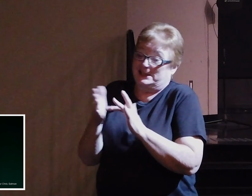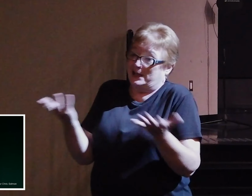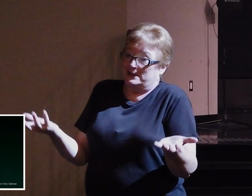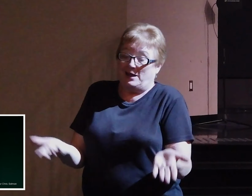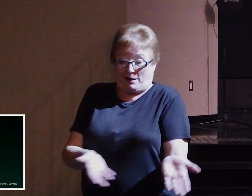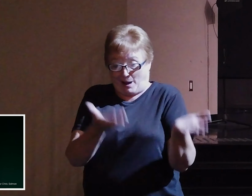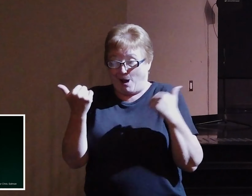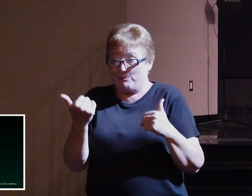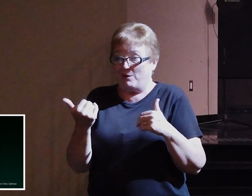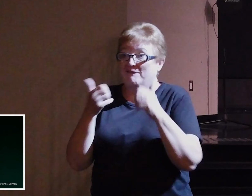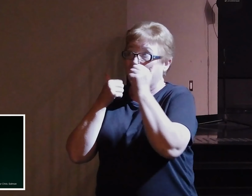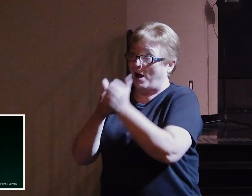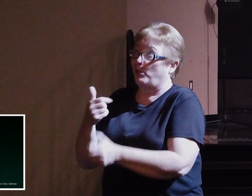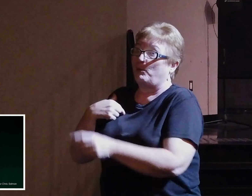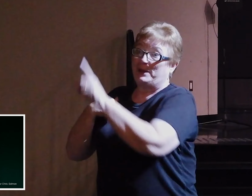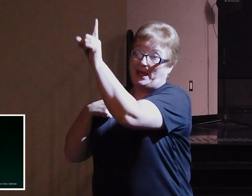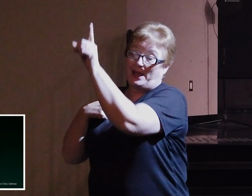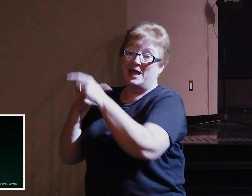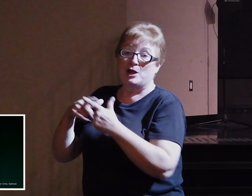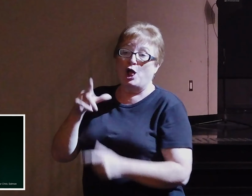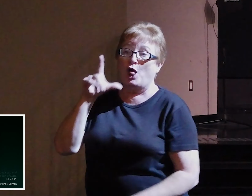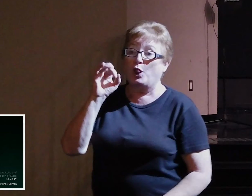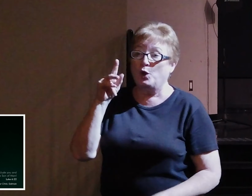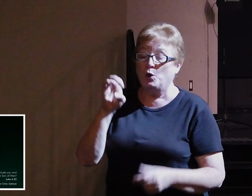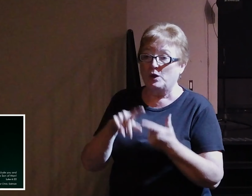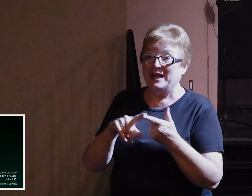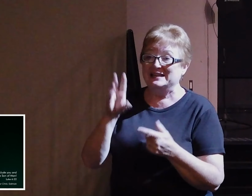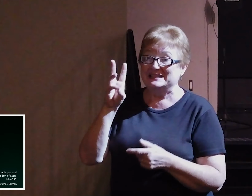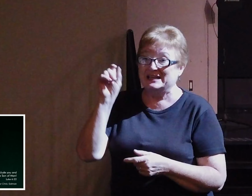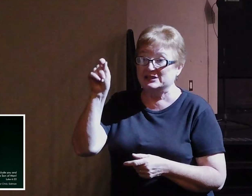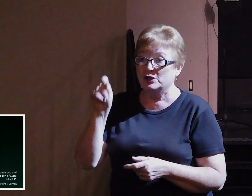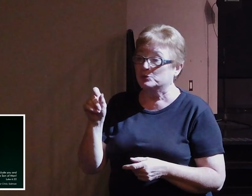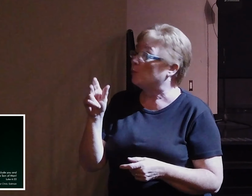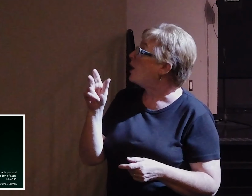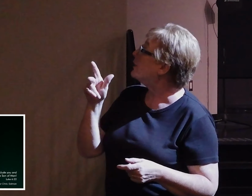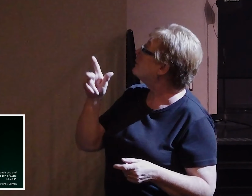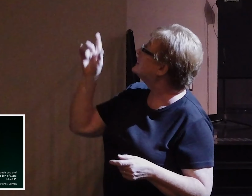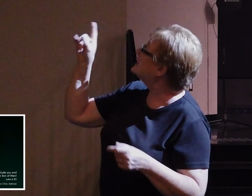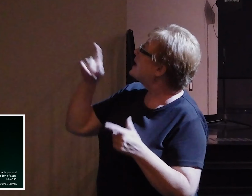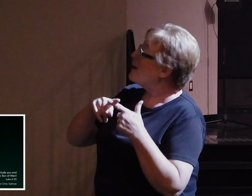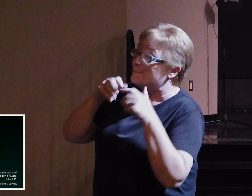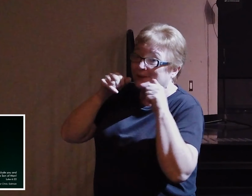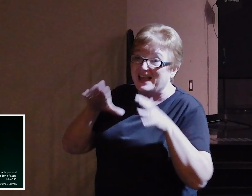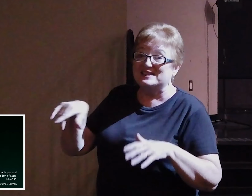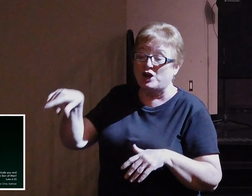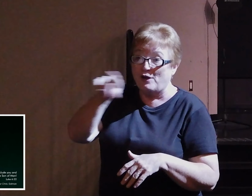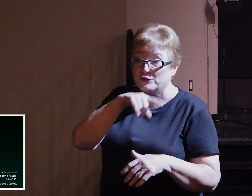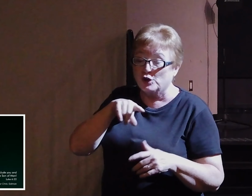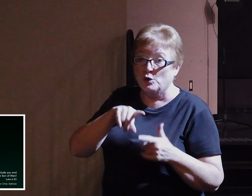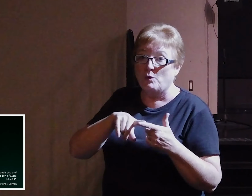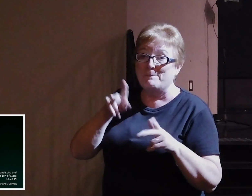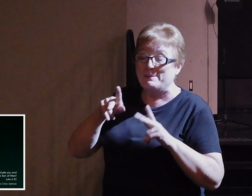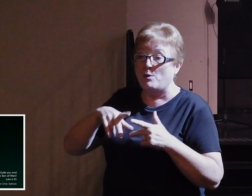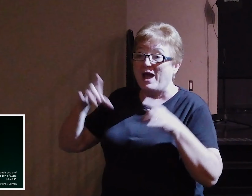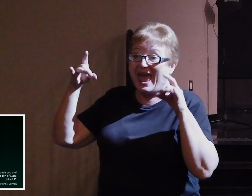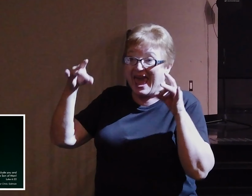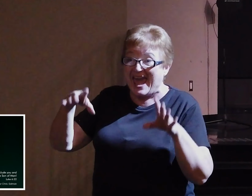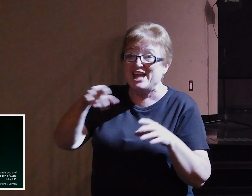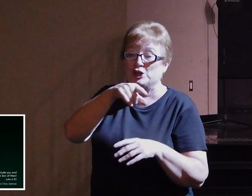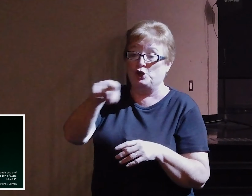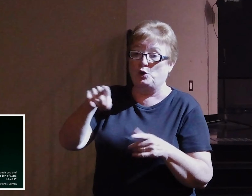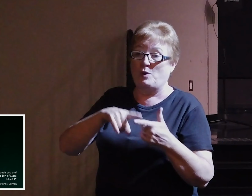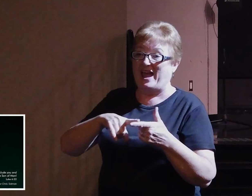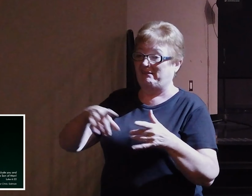words like this. Luke 6.22, blessed are you when people hate you and when they exclude you and